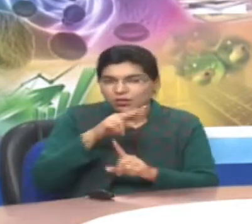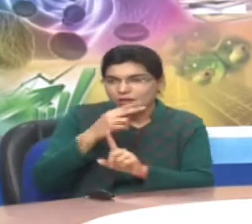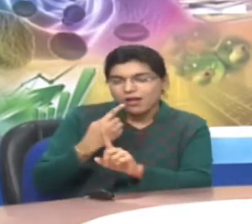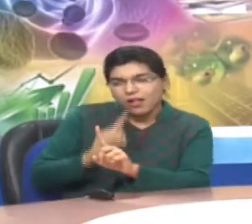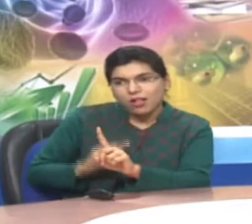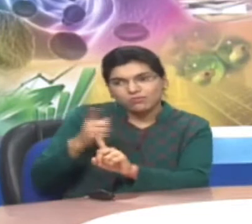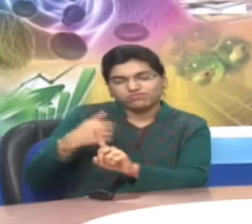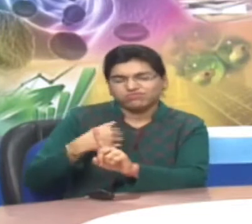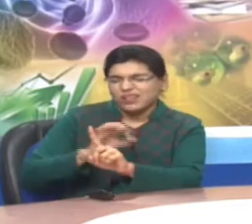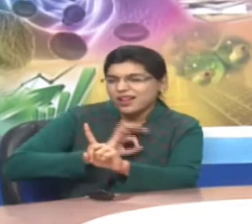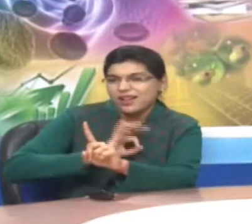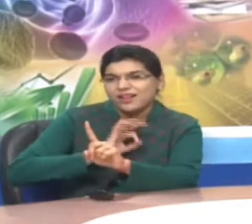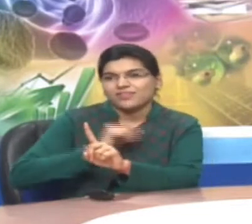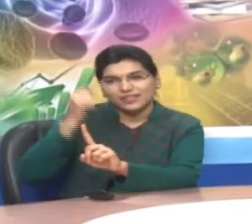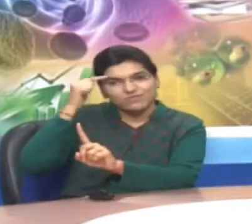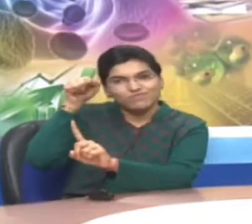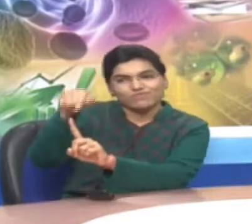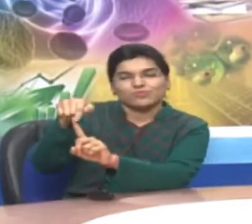dandy car.